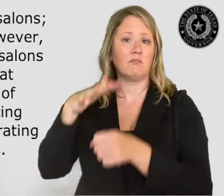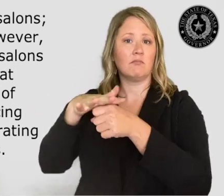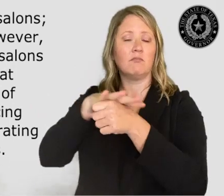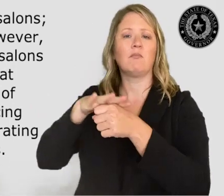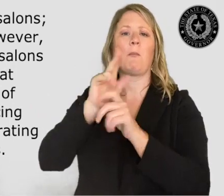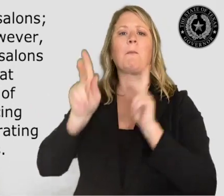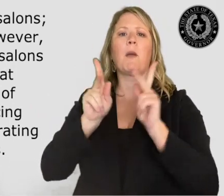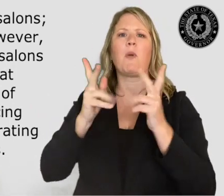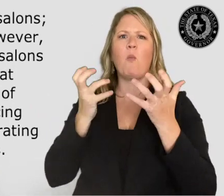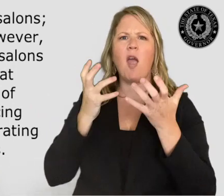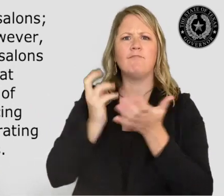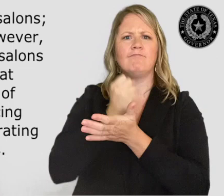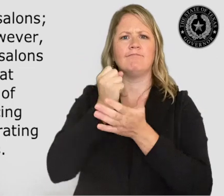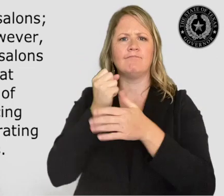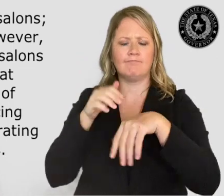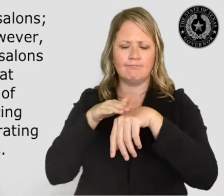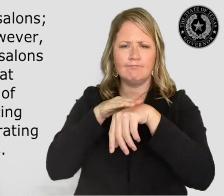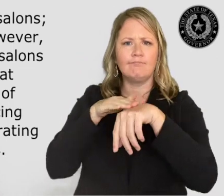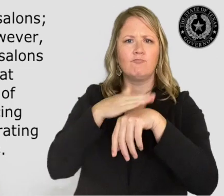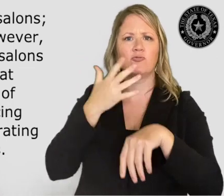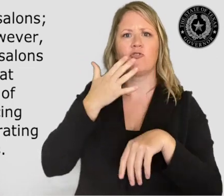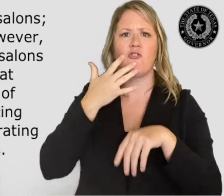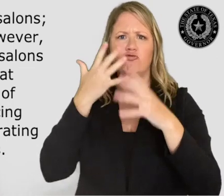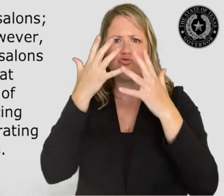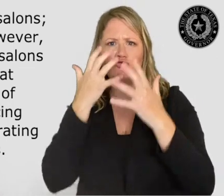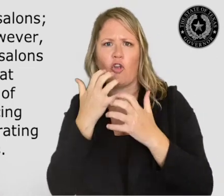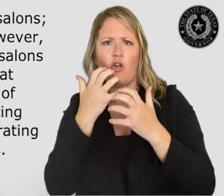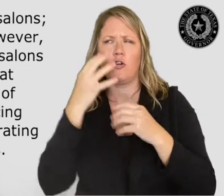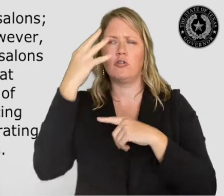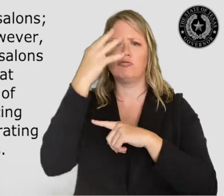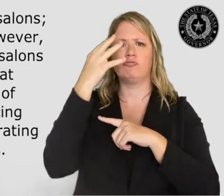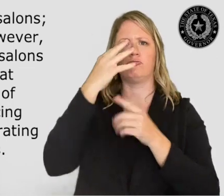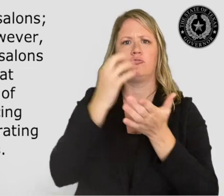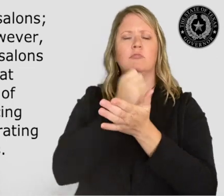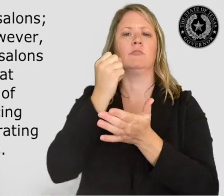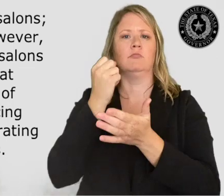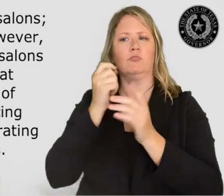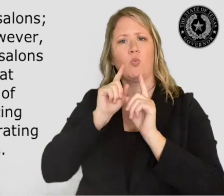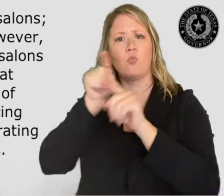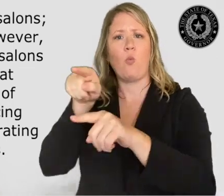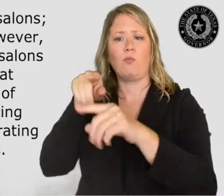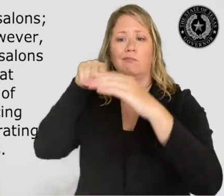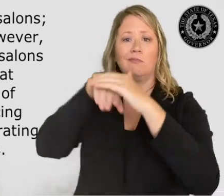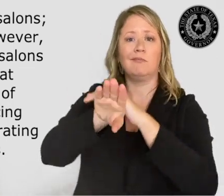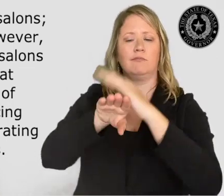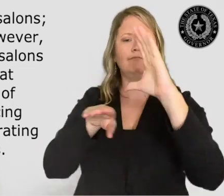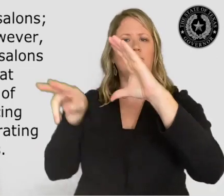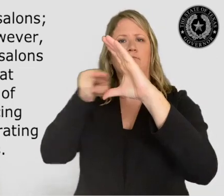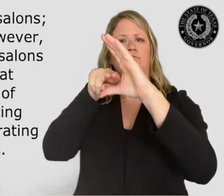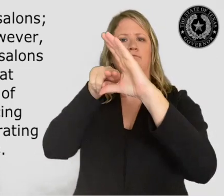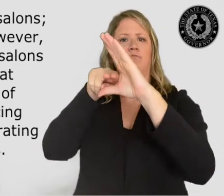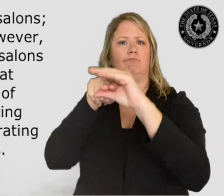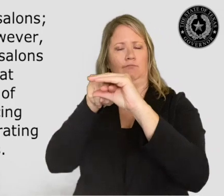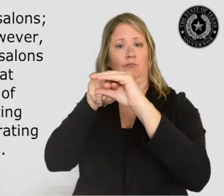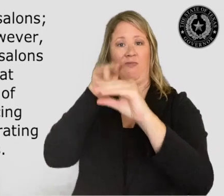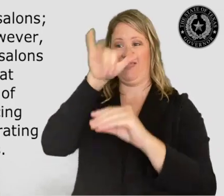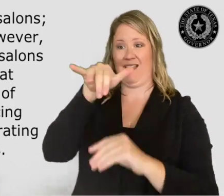such salons must ensure at least 6 feet of social distancing between operating workstations.